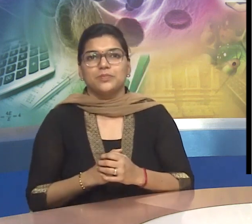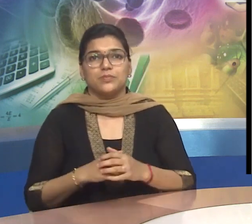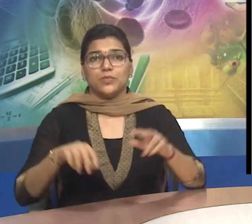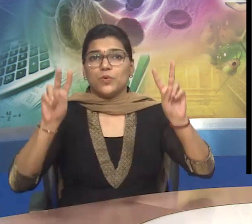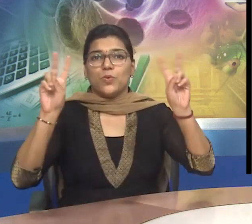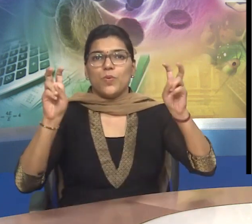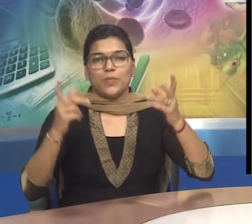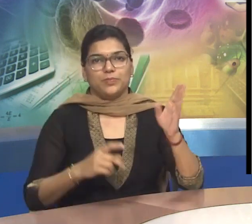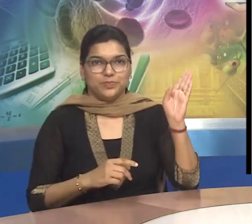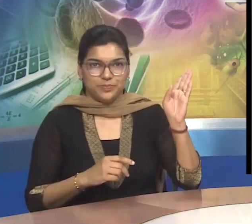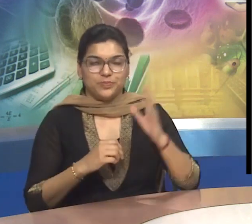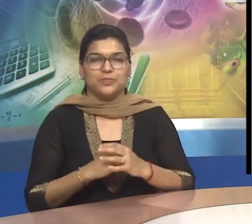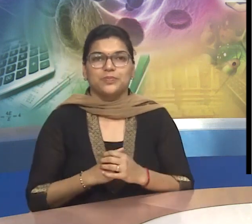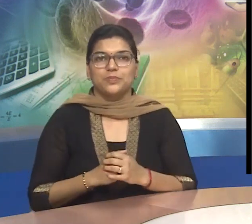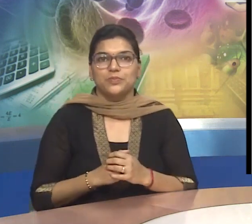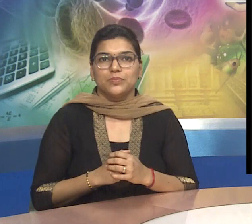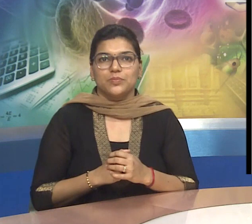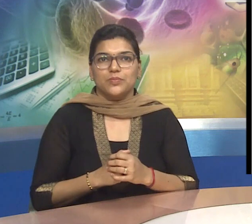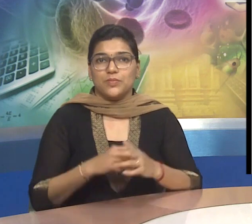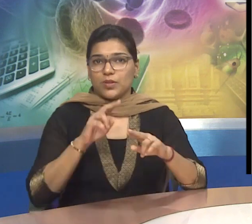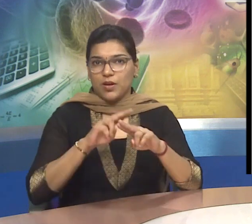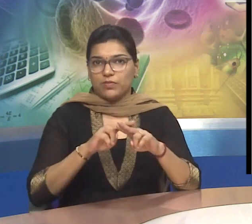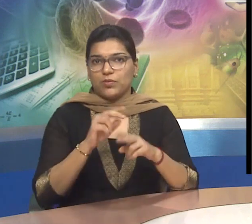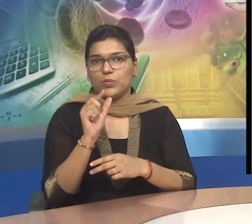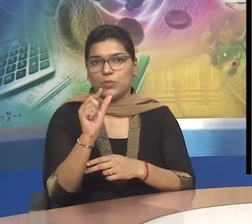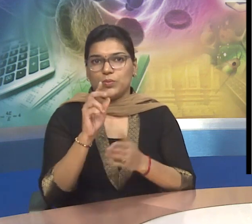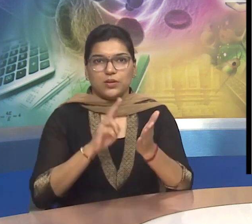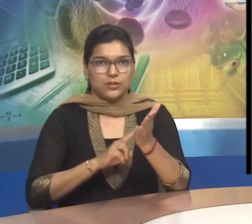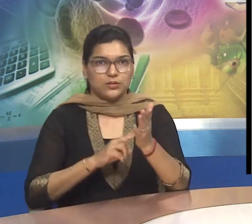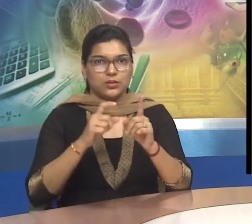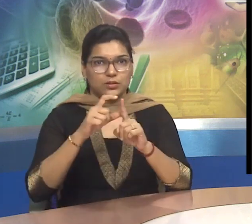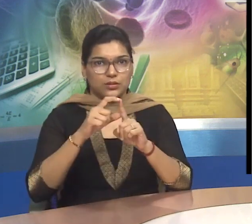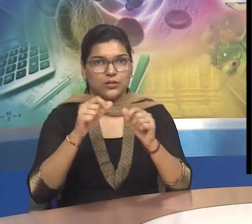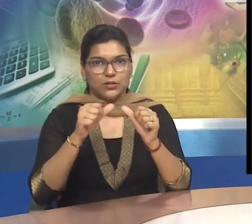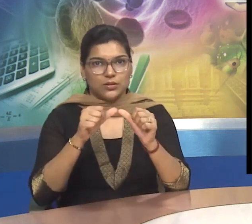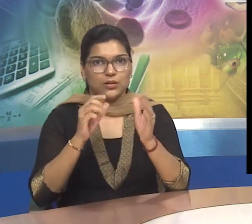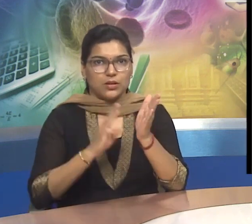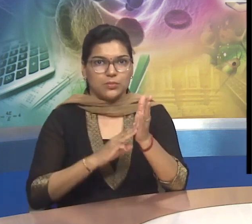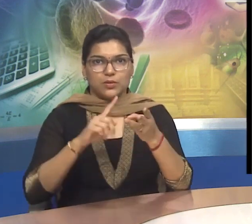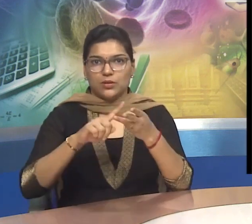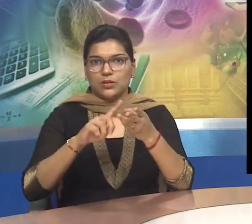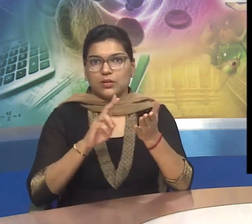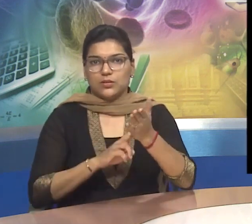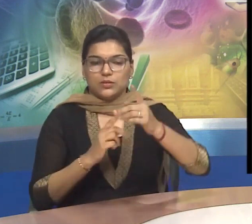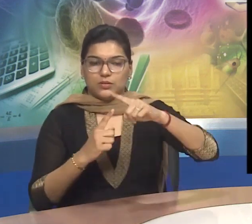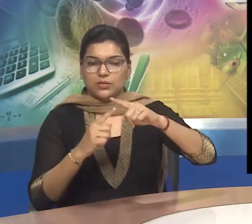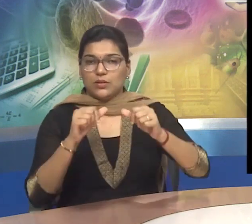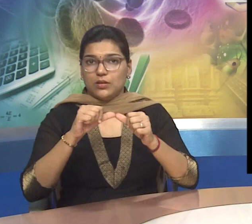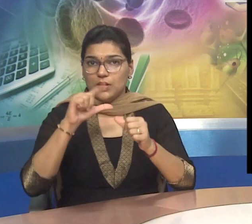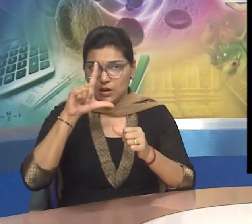number 6. The name of the lesson is on the screen. It is Fundamental